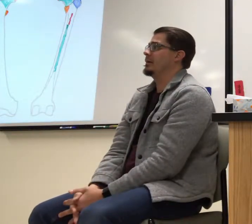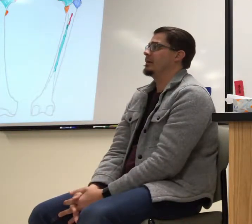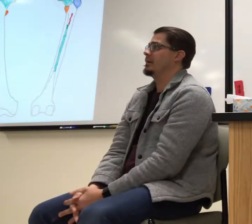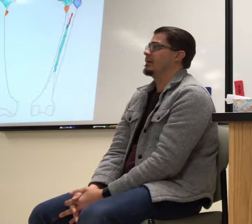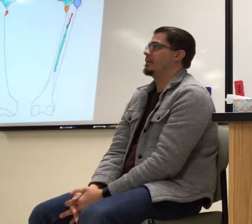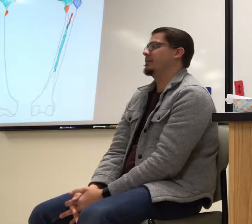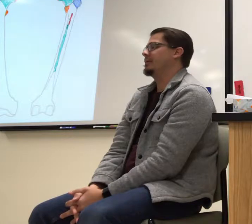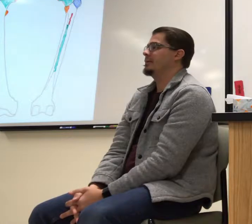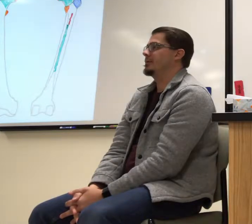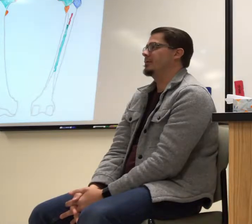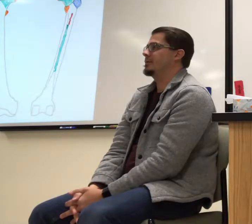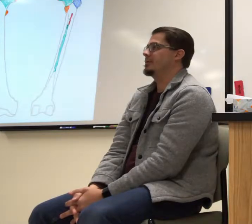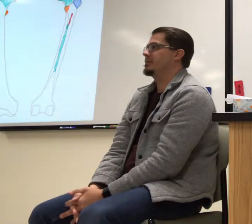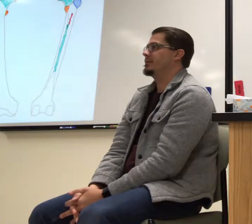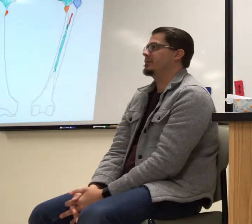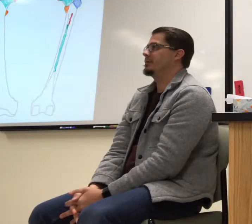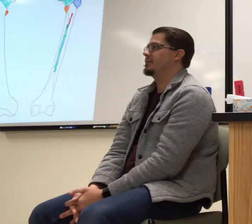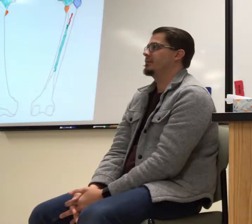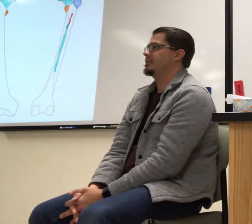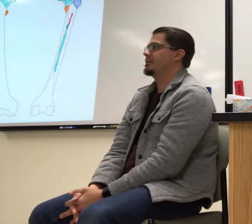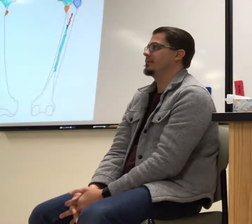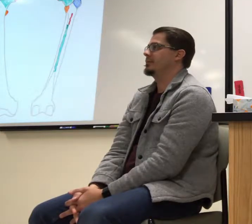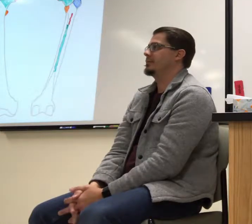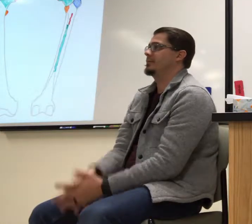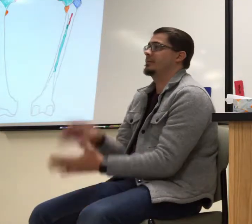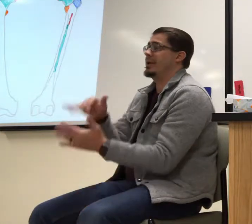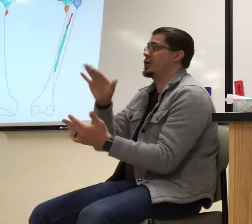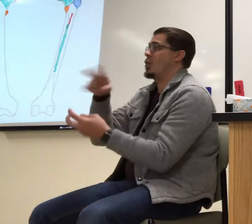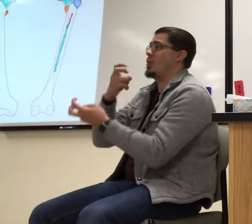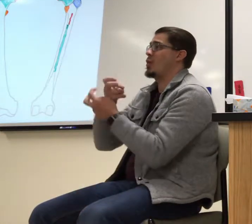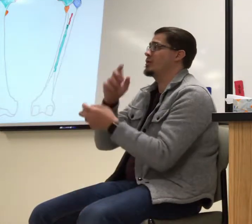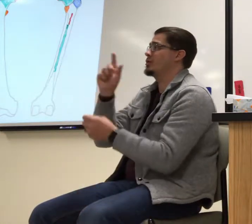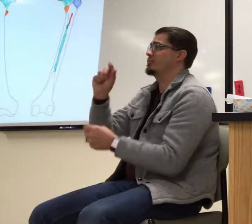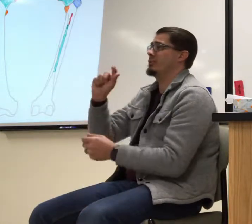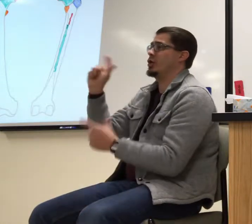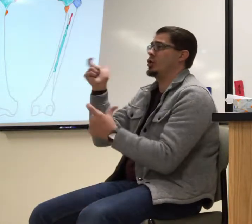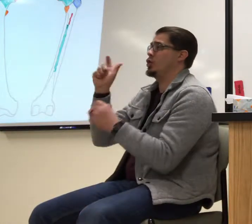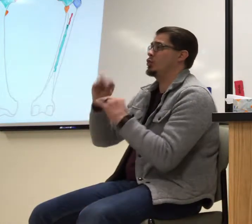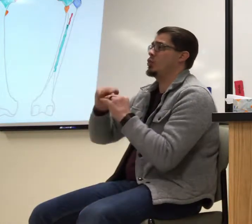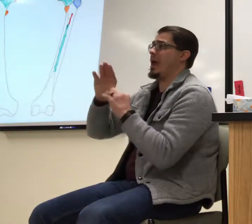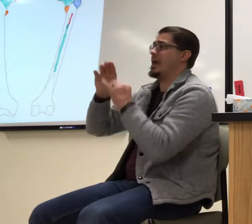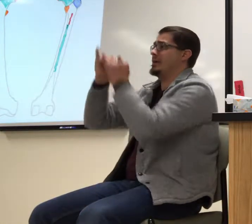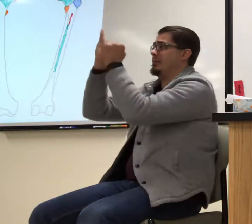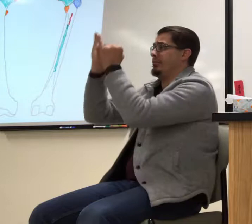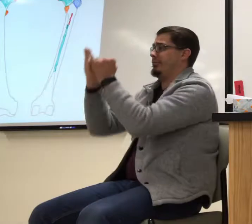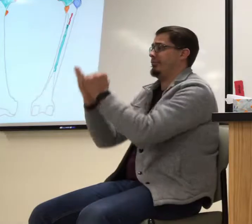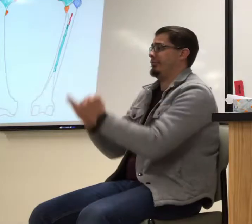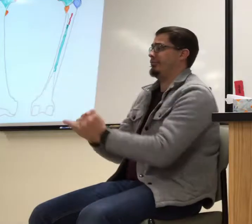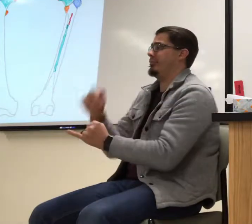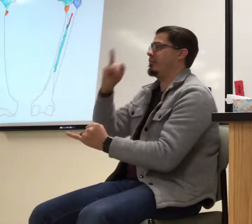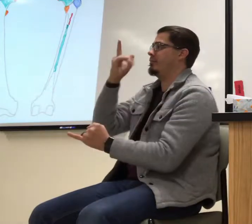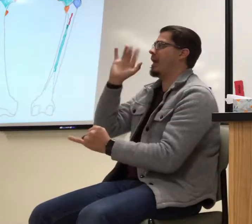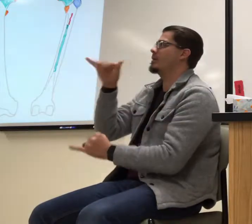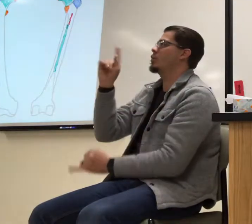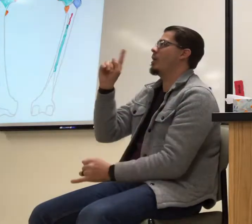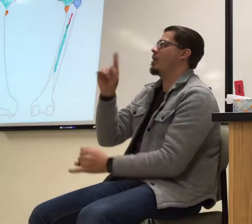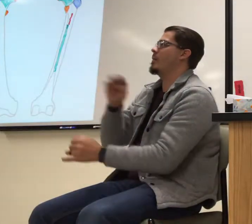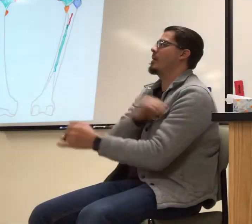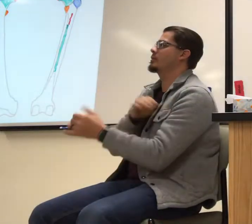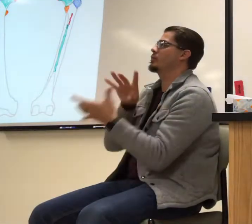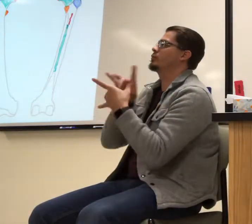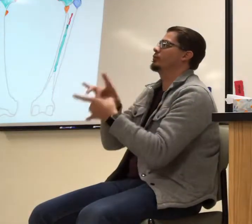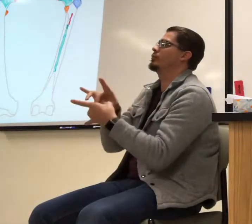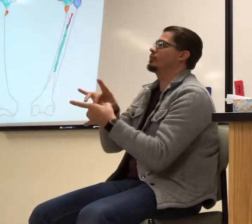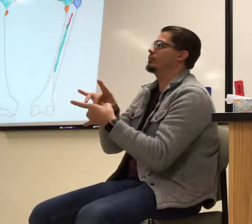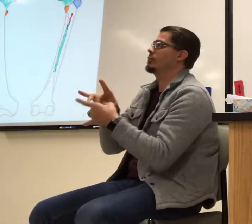Well, yeah, just kind of study your own femur. Just a huge raised line on the back because the muscles inserting there